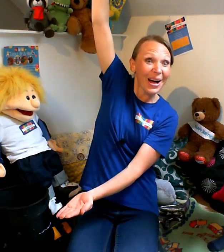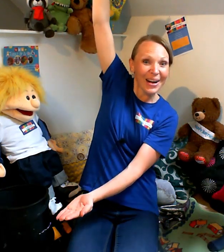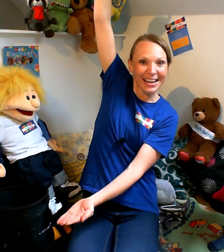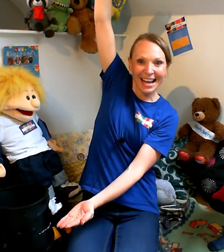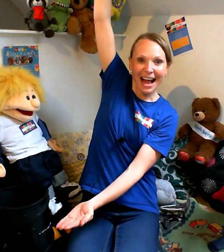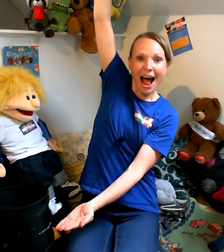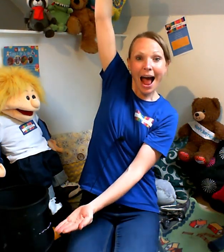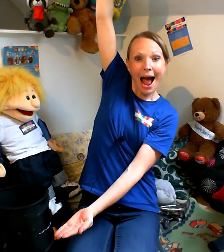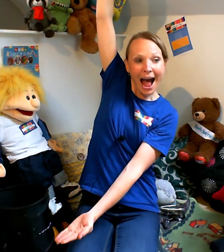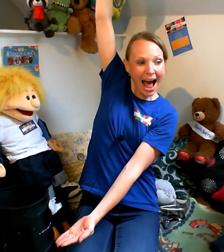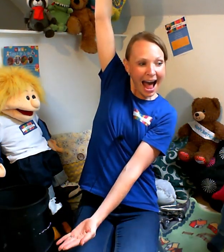long!